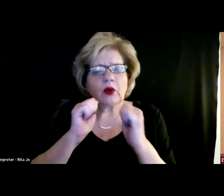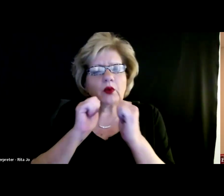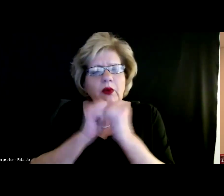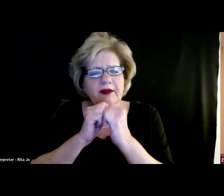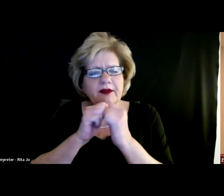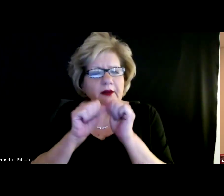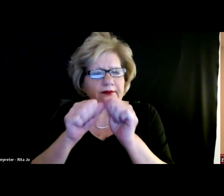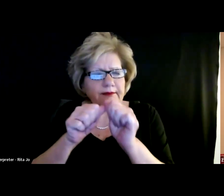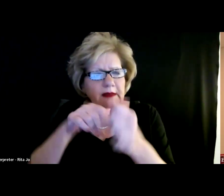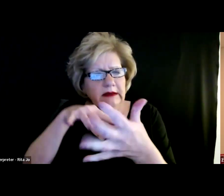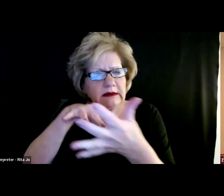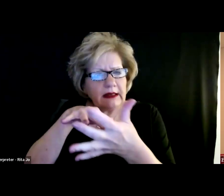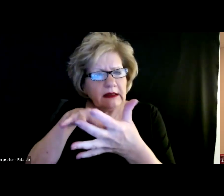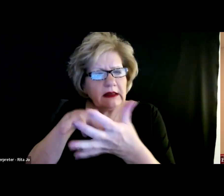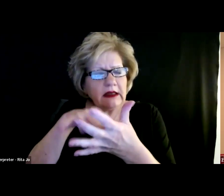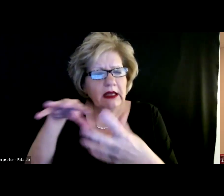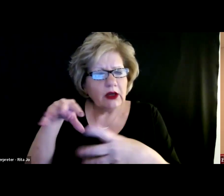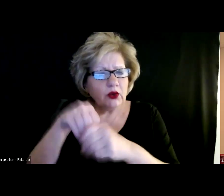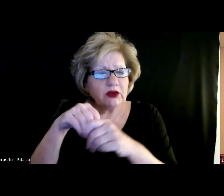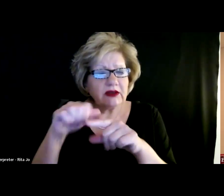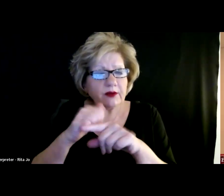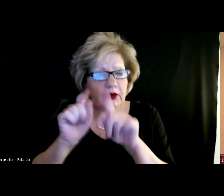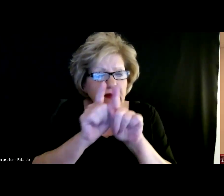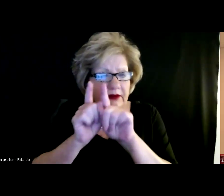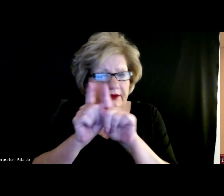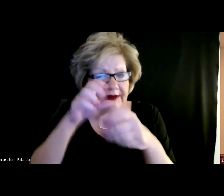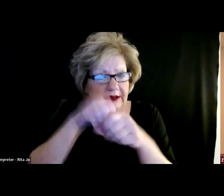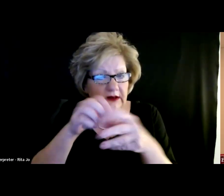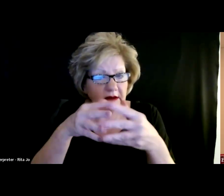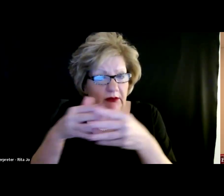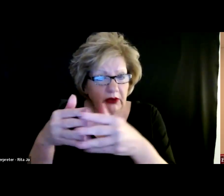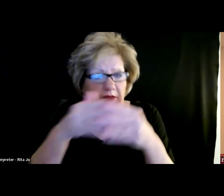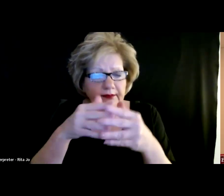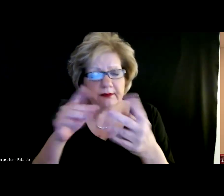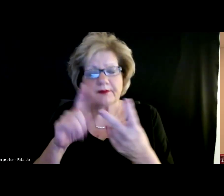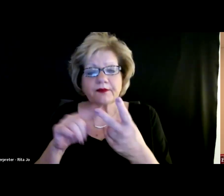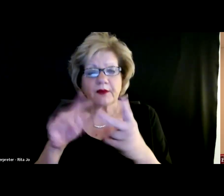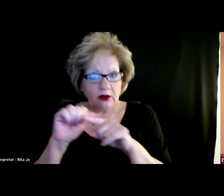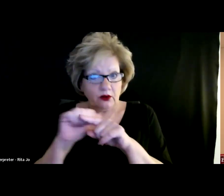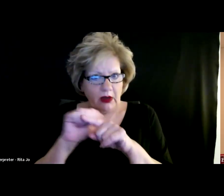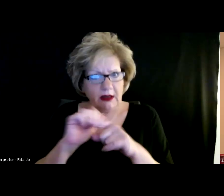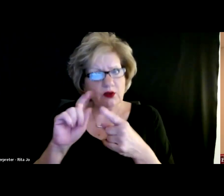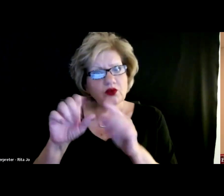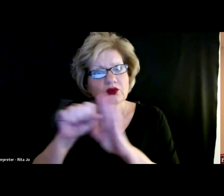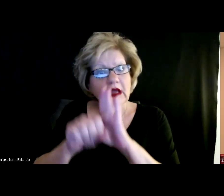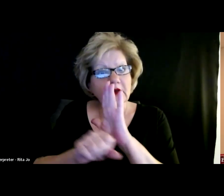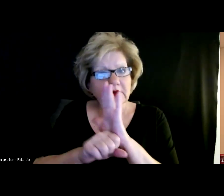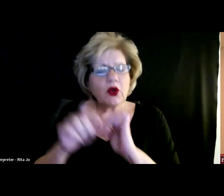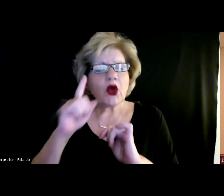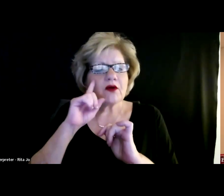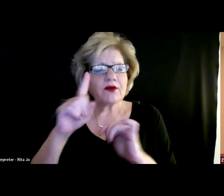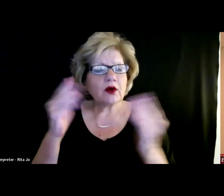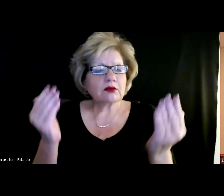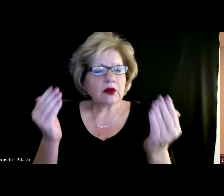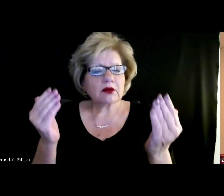landscape of inclusive apprenticeships in the U.S. We've developed and delivered trainings to states on modern equal employment